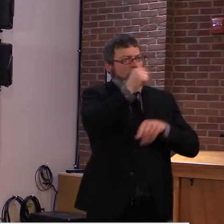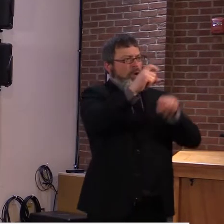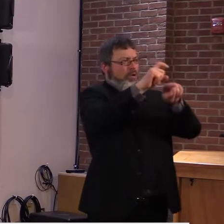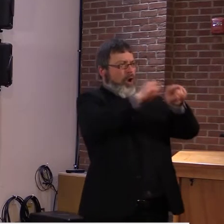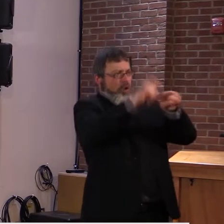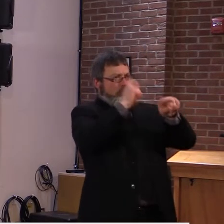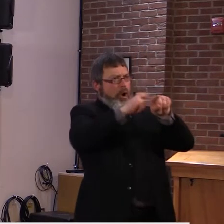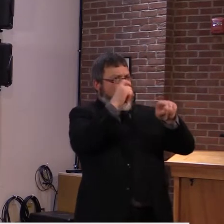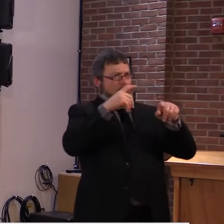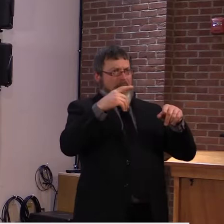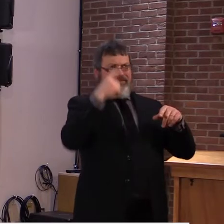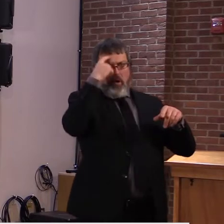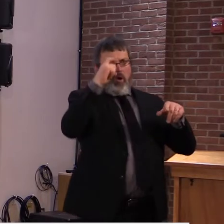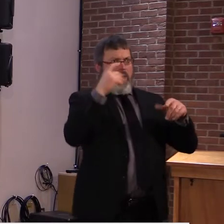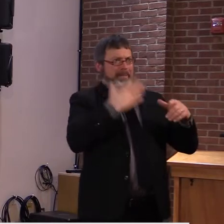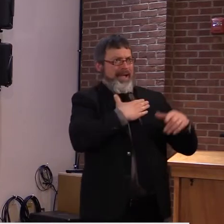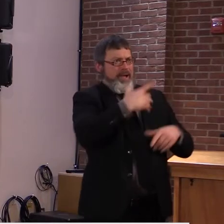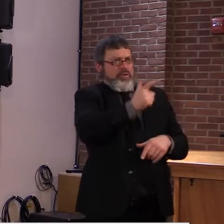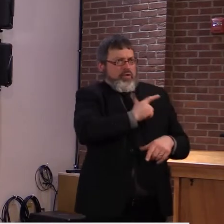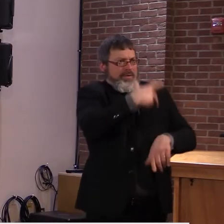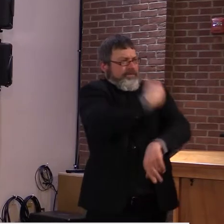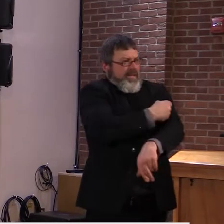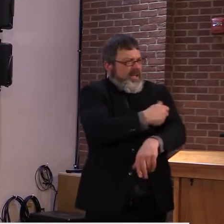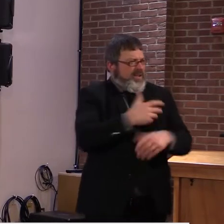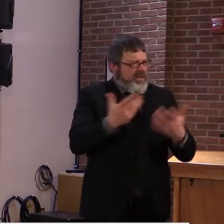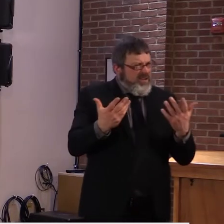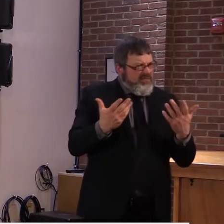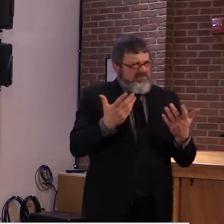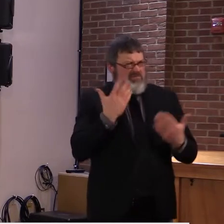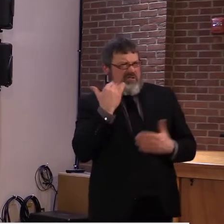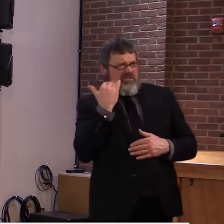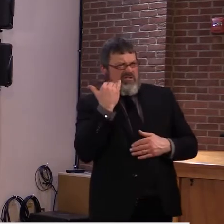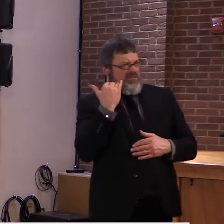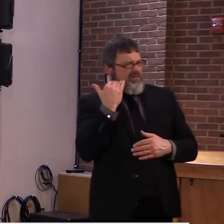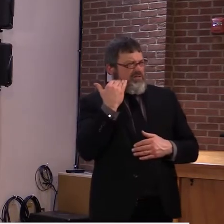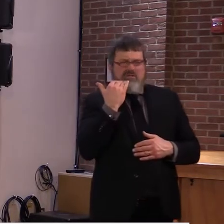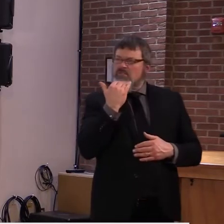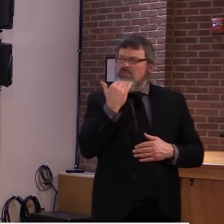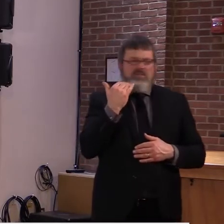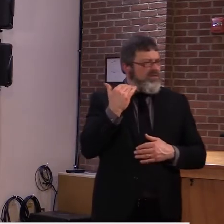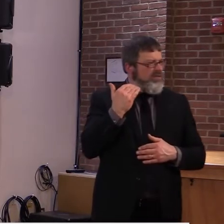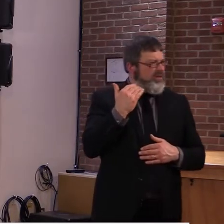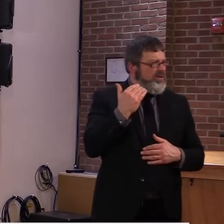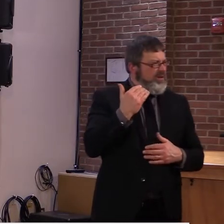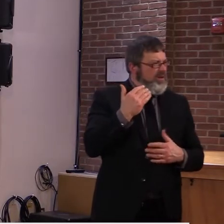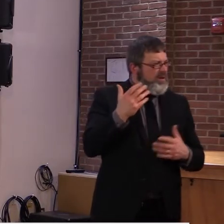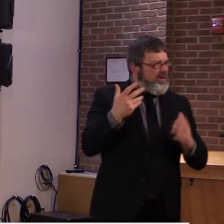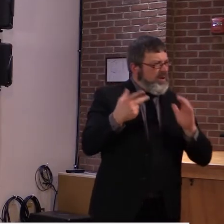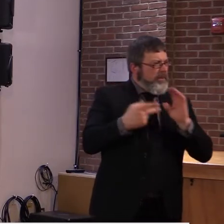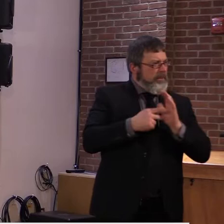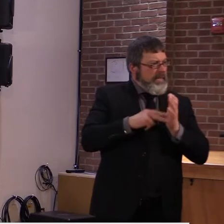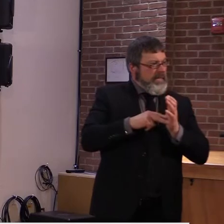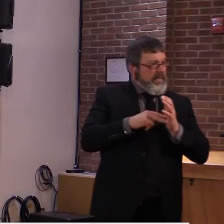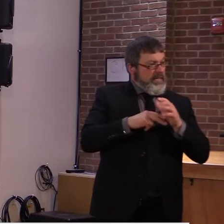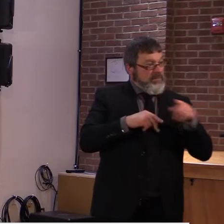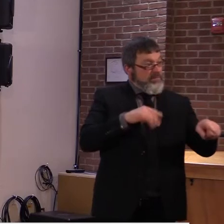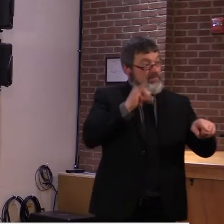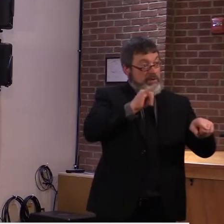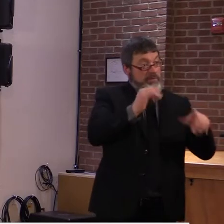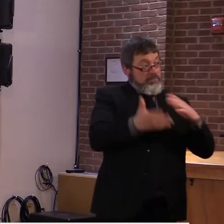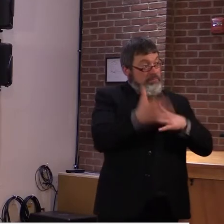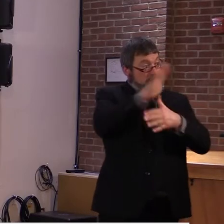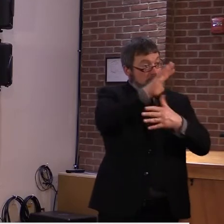if that's the case, how should it be? Would doctor's office then reach out to their list of patients and say, oh, it's time for patient X to